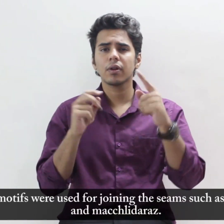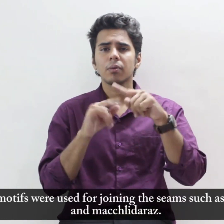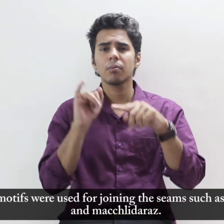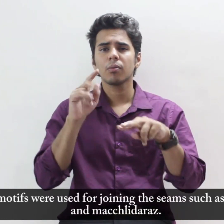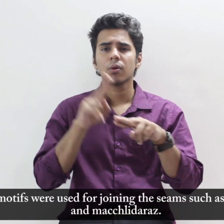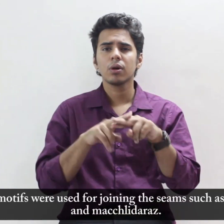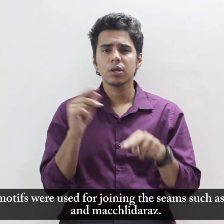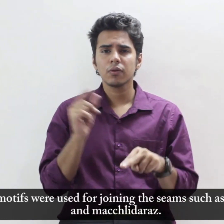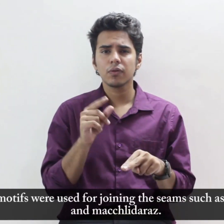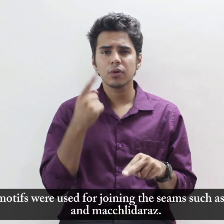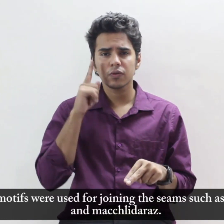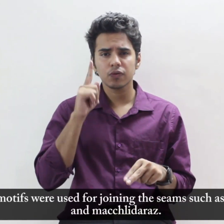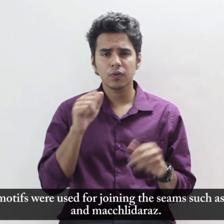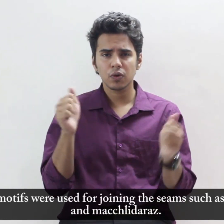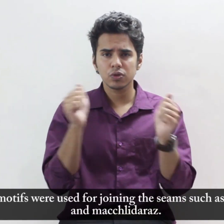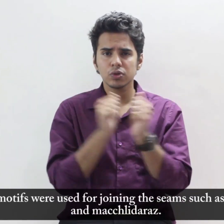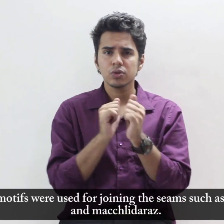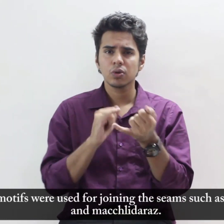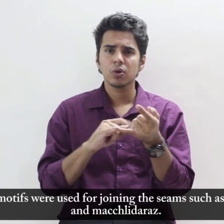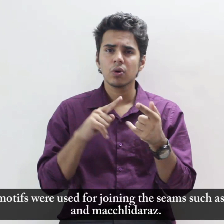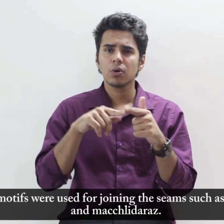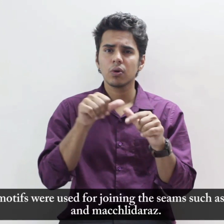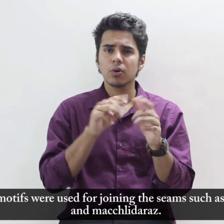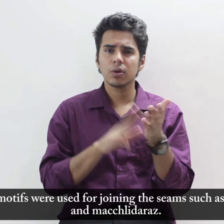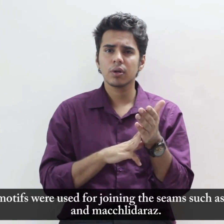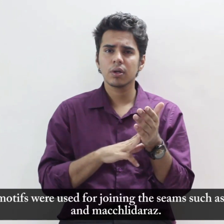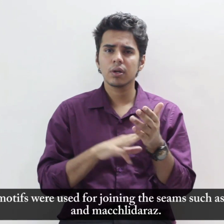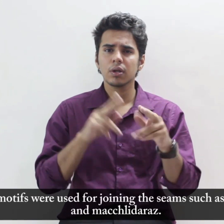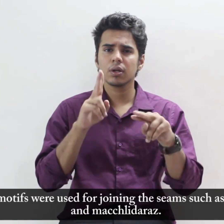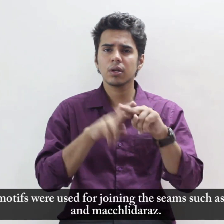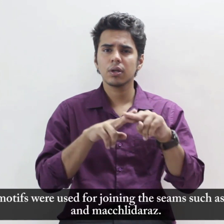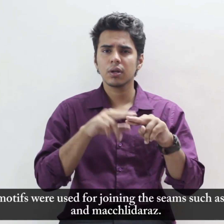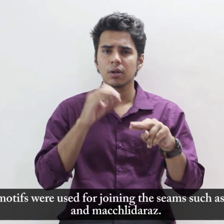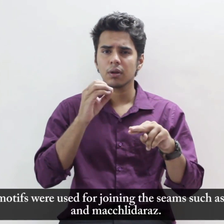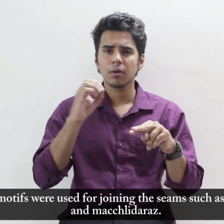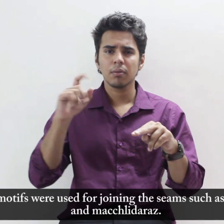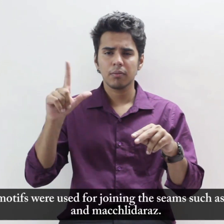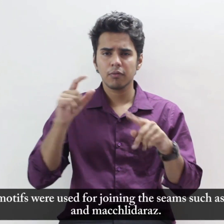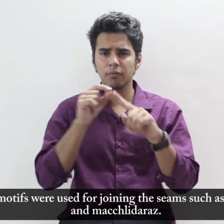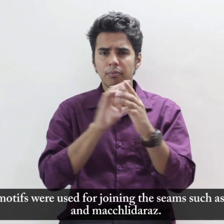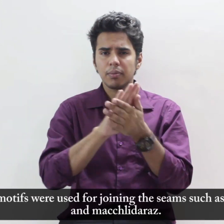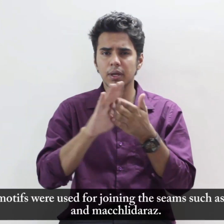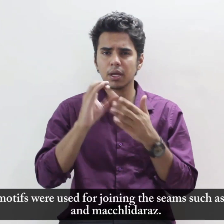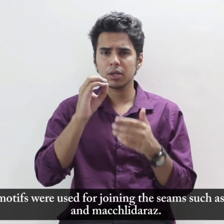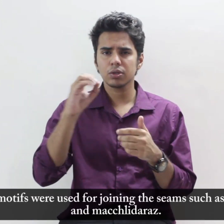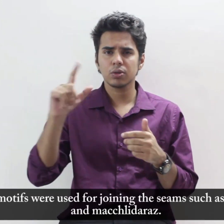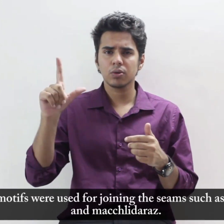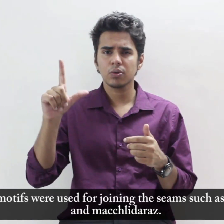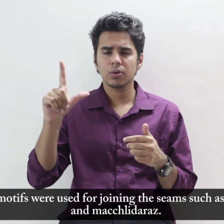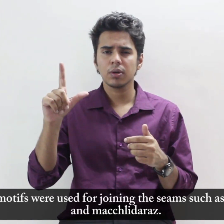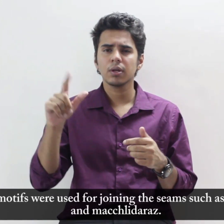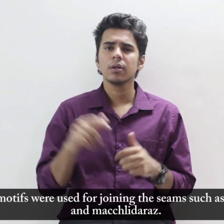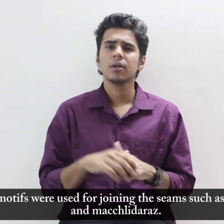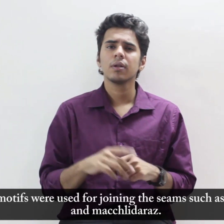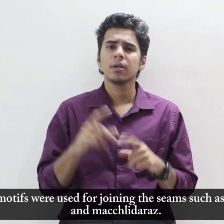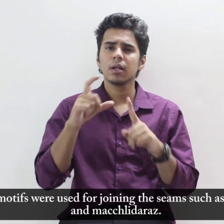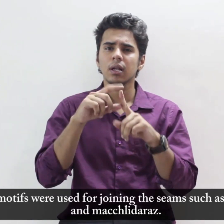Different motifs were used for joining the seams, such as Phul Daraz and Machli